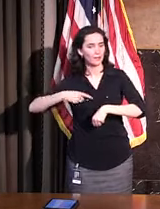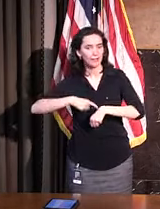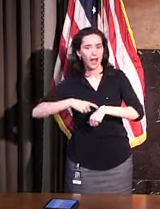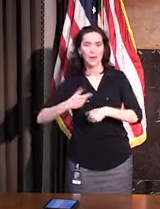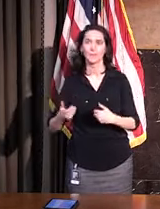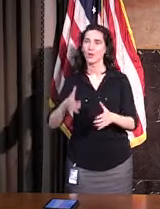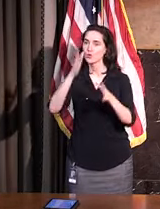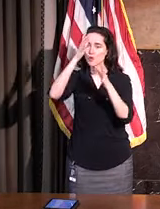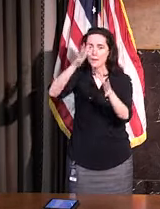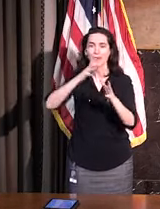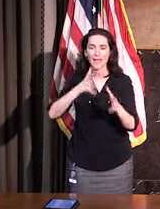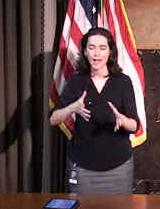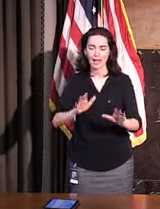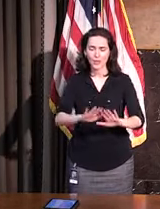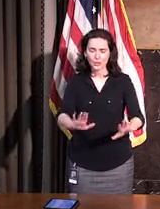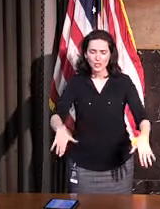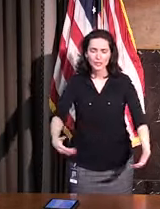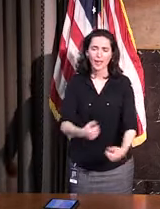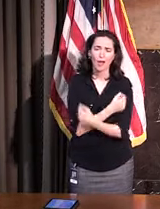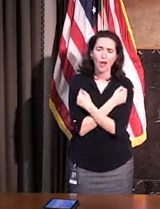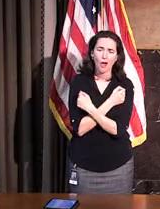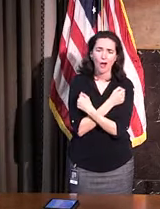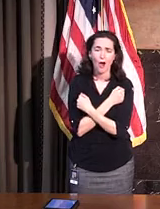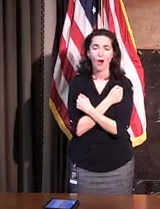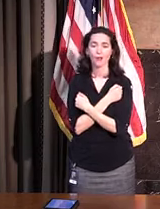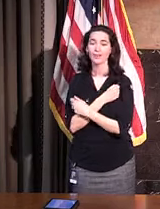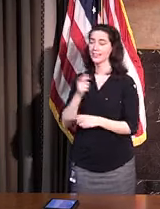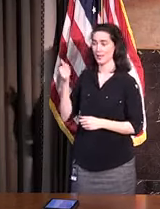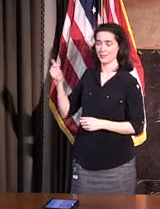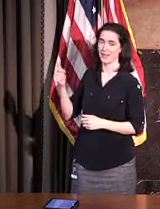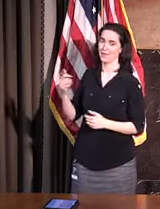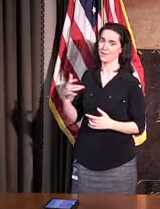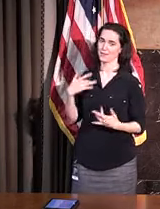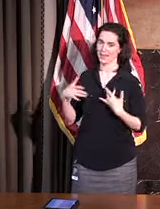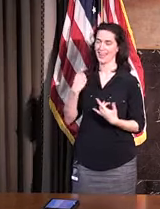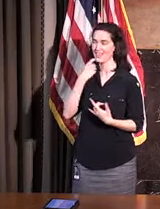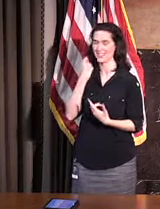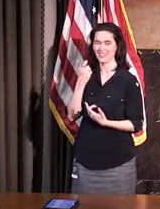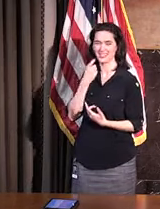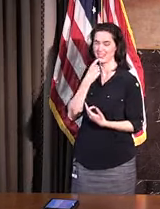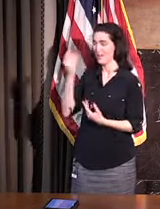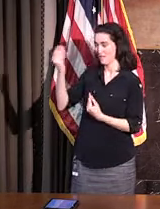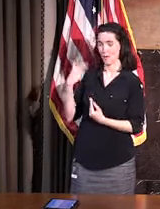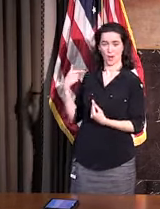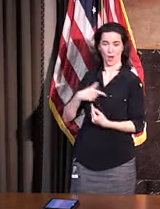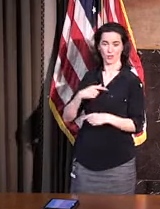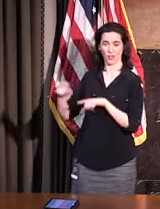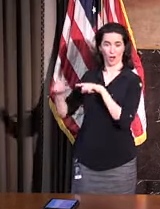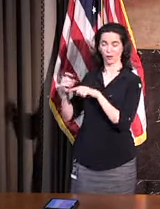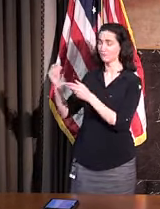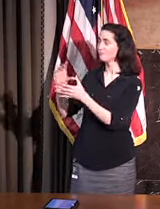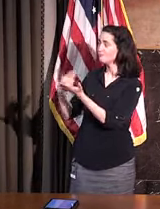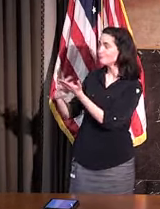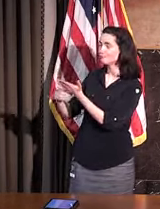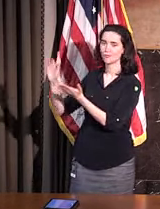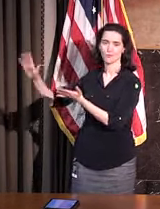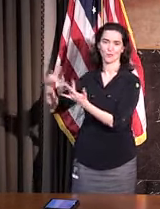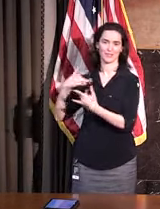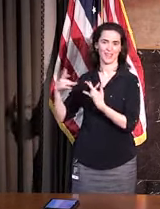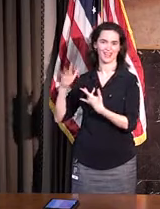able to hug their grandkids. And I know he's very happy about this news. He shared that with us the other day on a phone call. So the